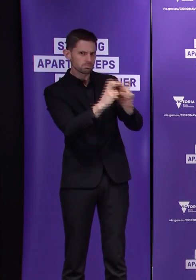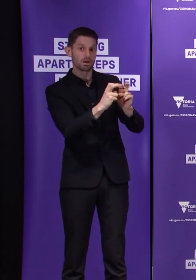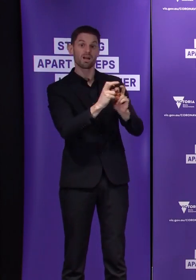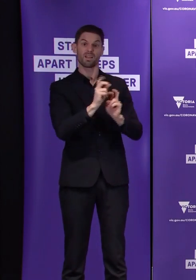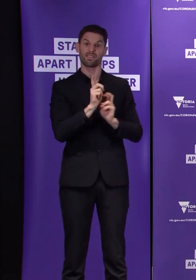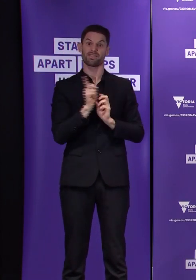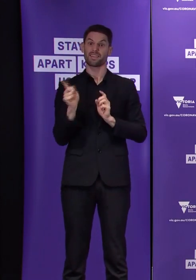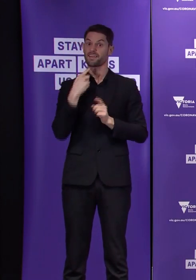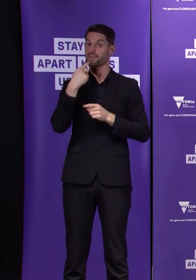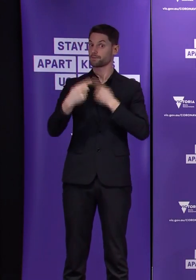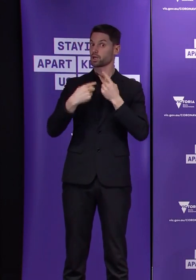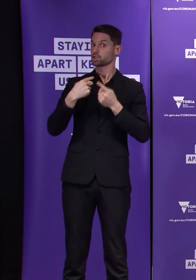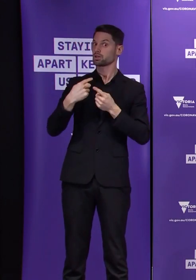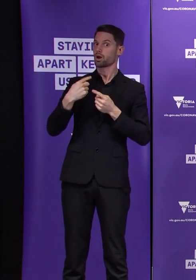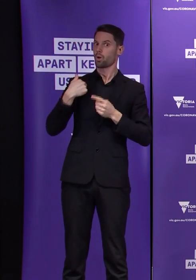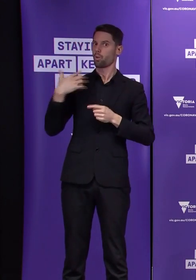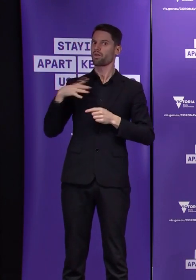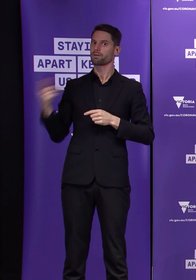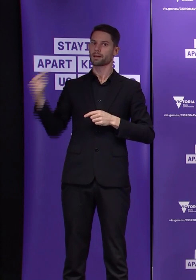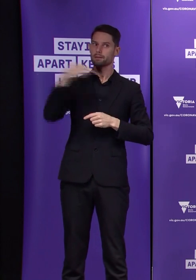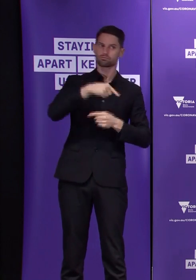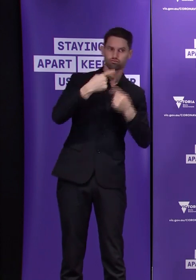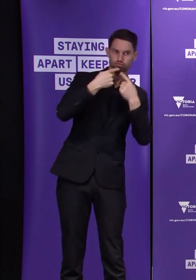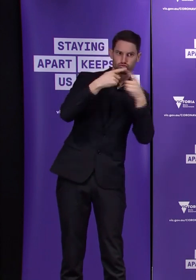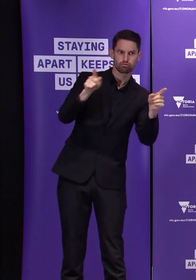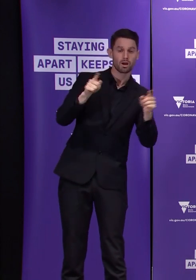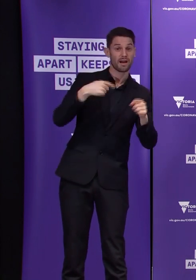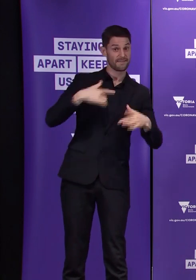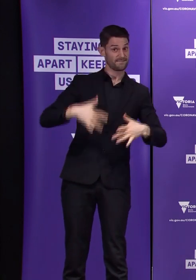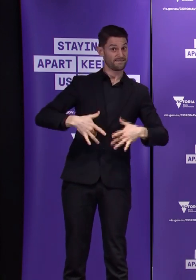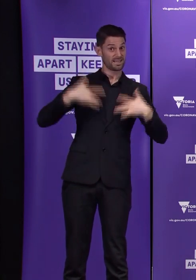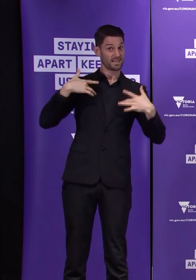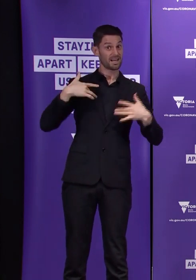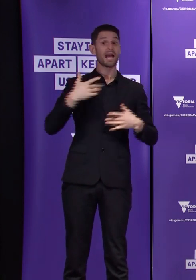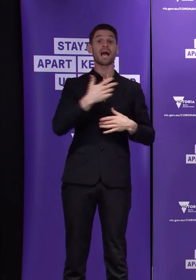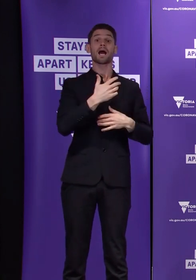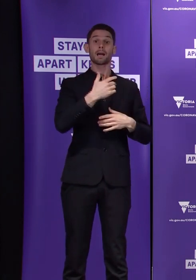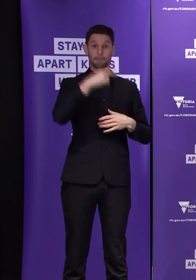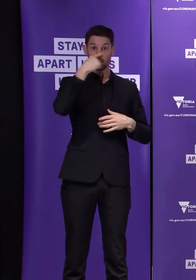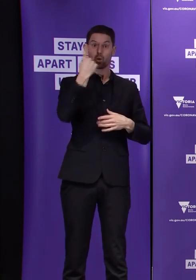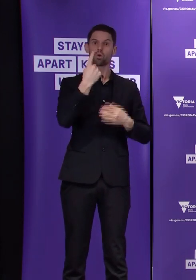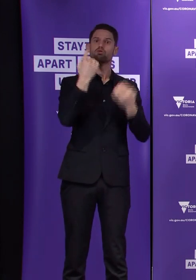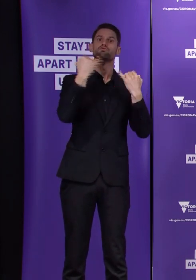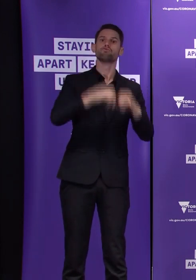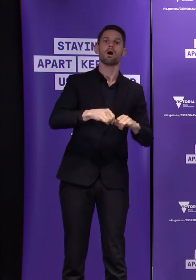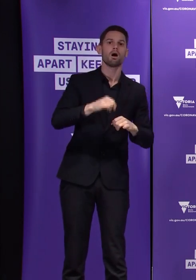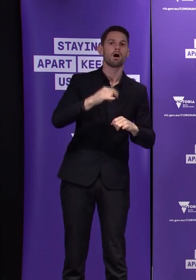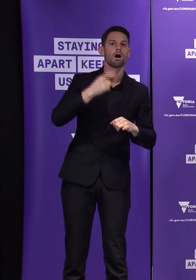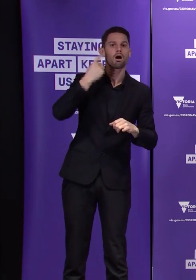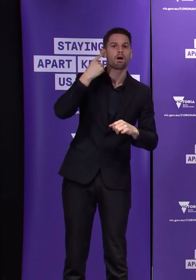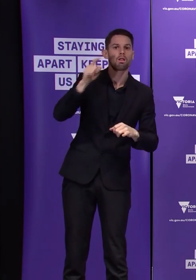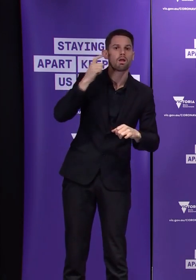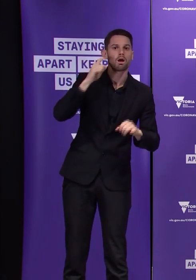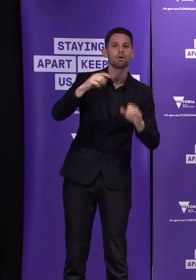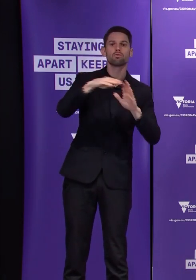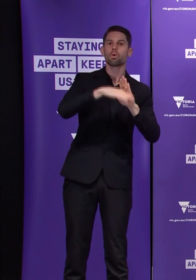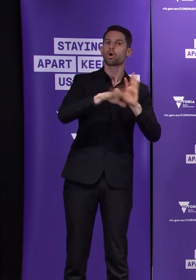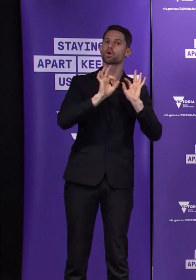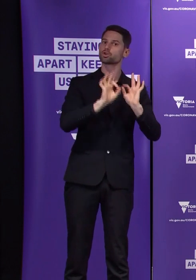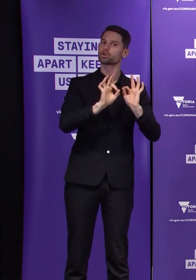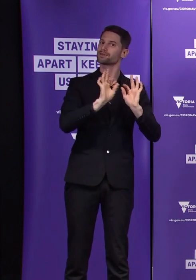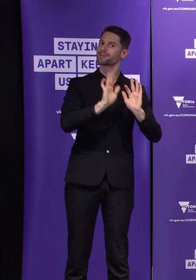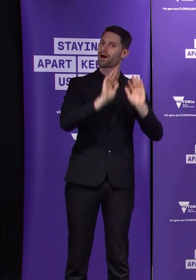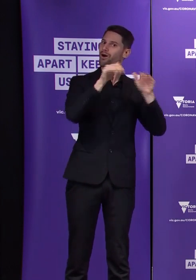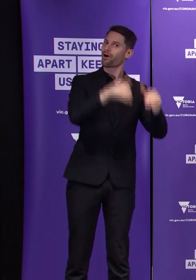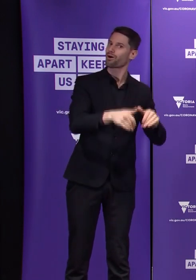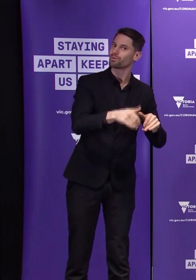on. I think that number's coming down. And that'll be the function of two things. I think, one, more and more people are doing the right thing. Secondly, I think the quality of our data